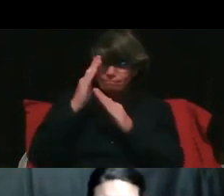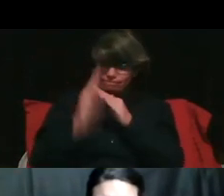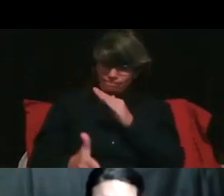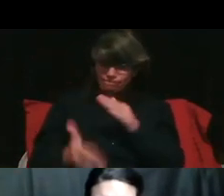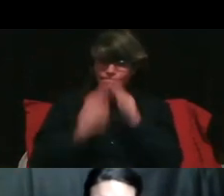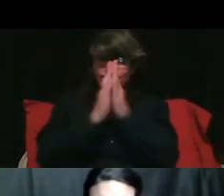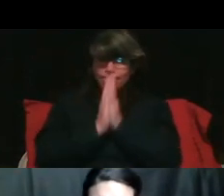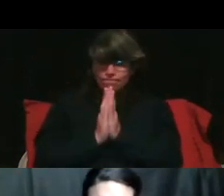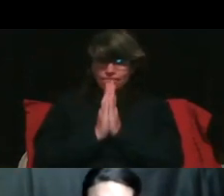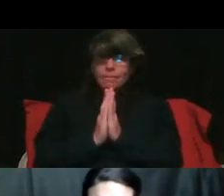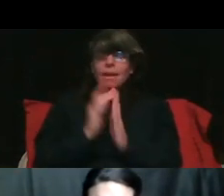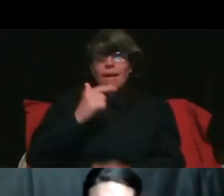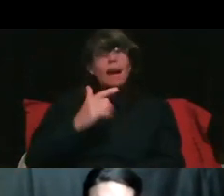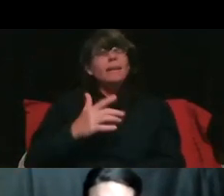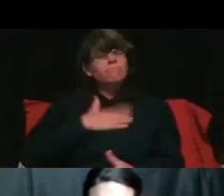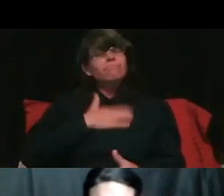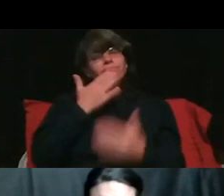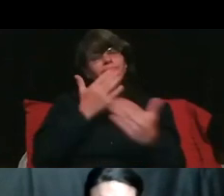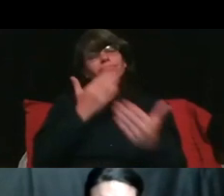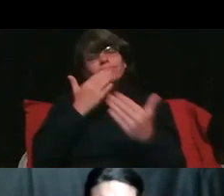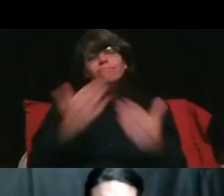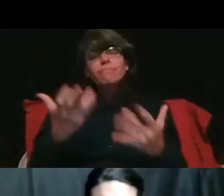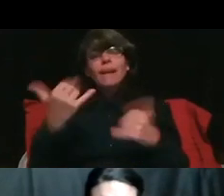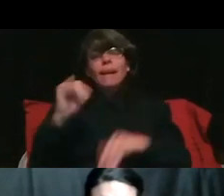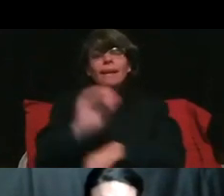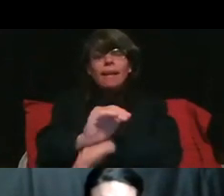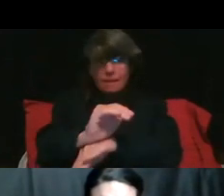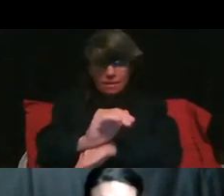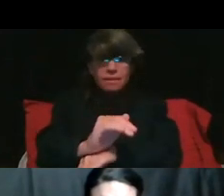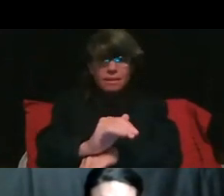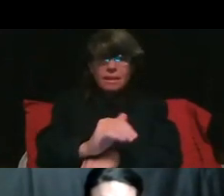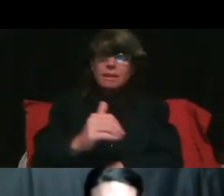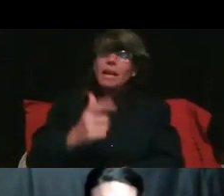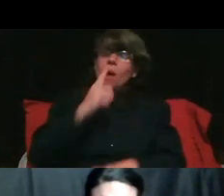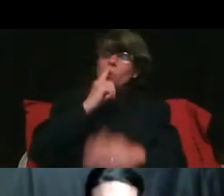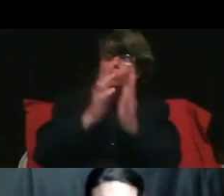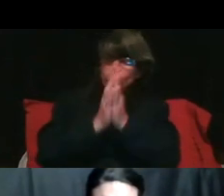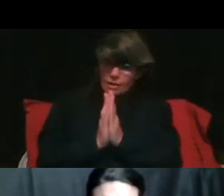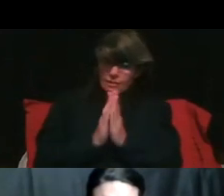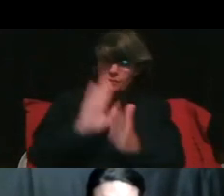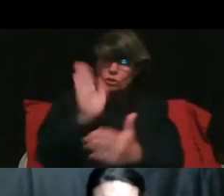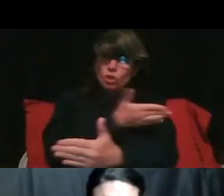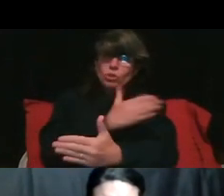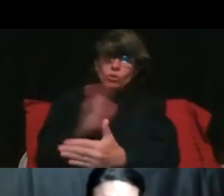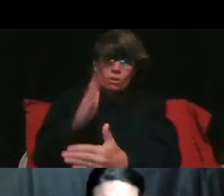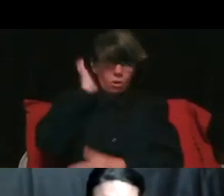do appreciate that. And tonight I'm gonna I was requested to sing a song,